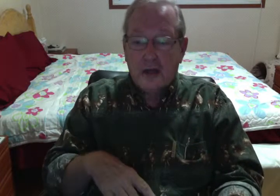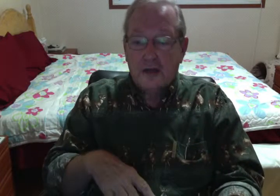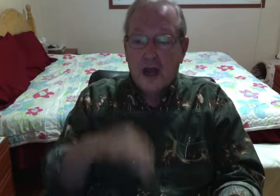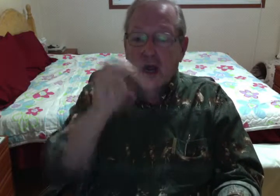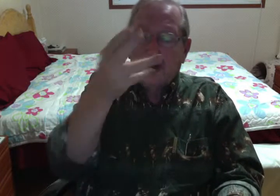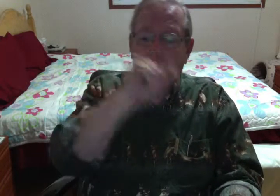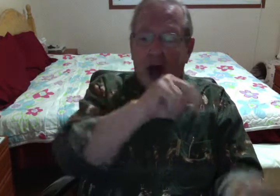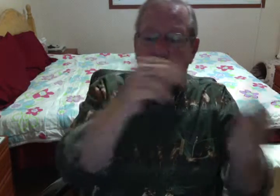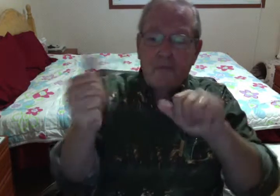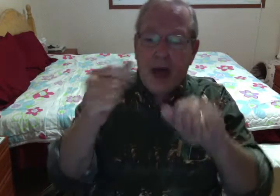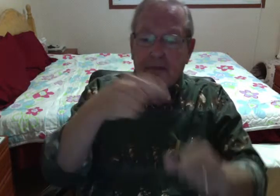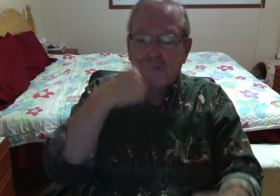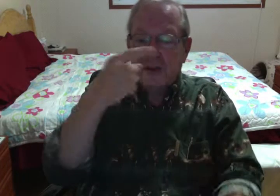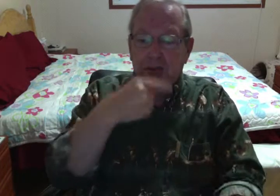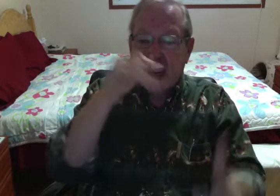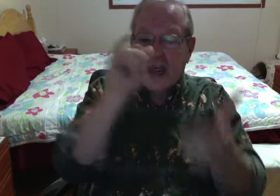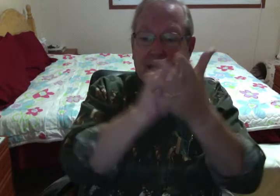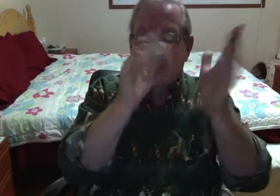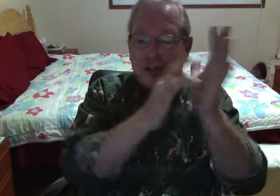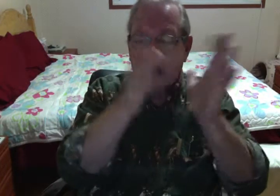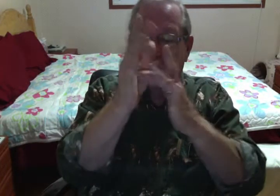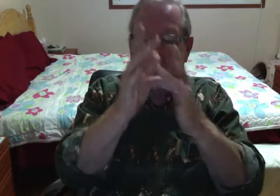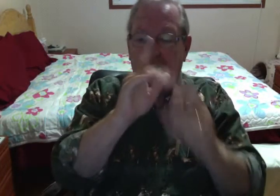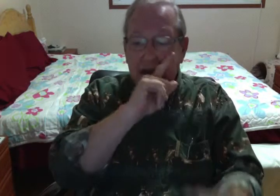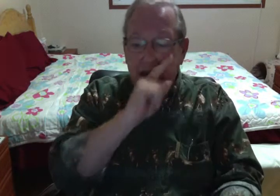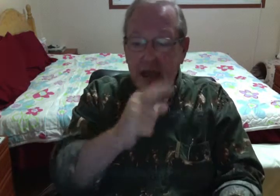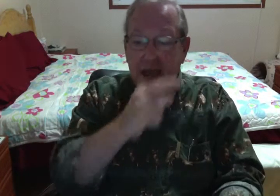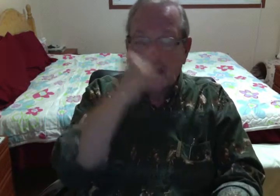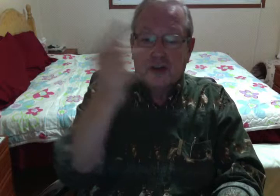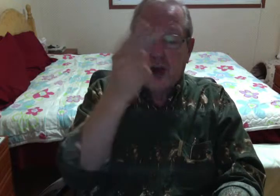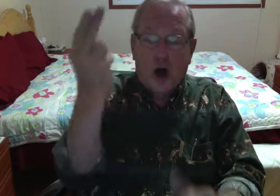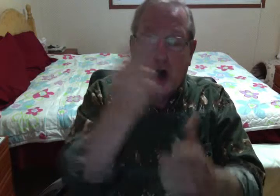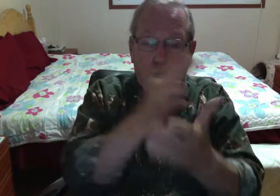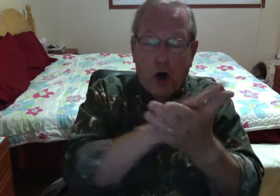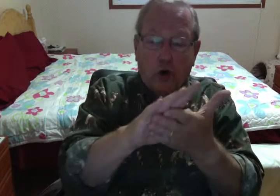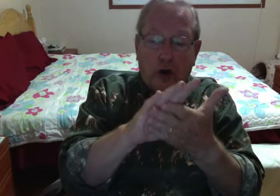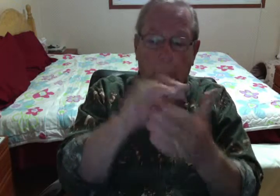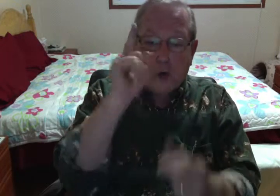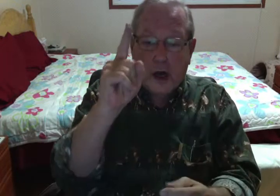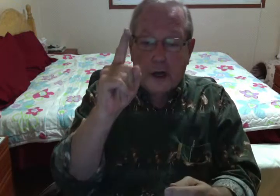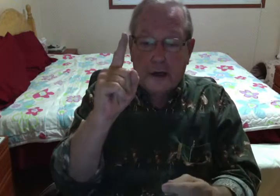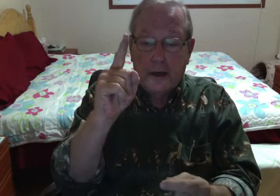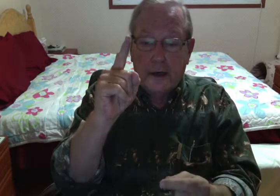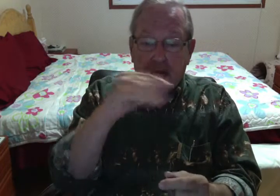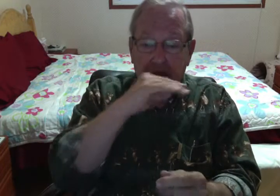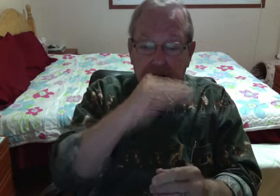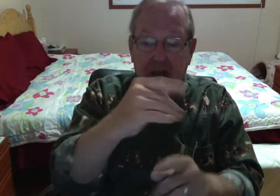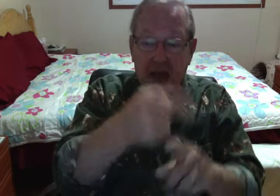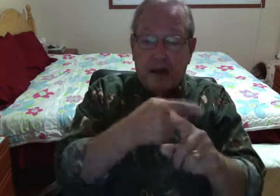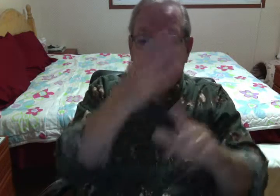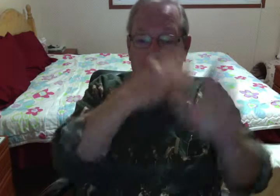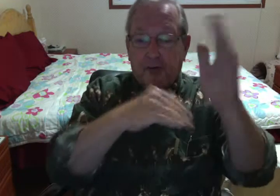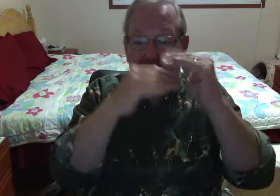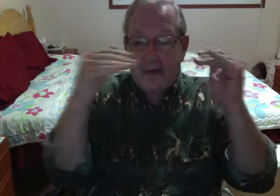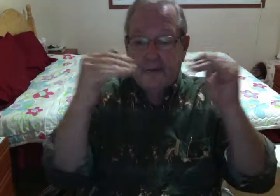John the Baptist is saying that Jesus is the Holy One sent from heaven,